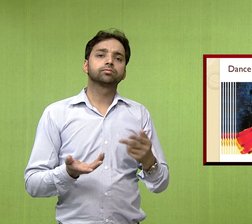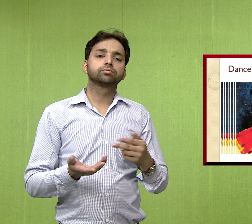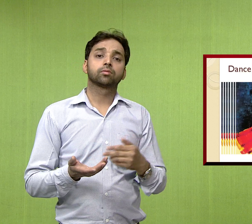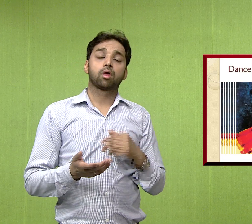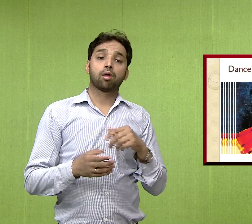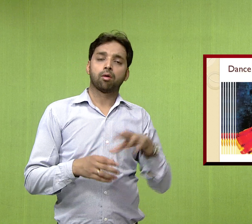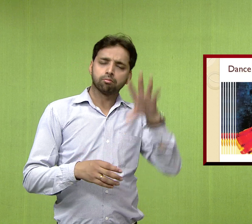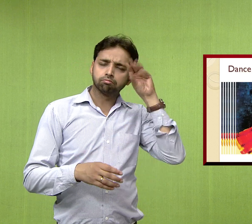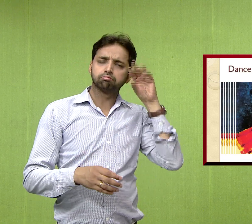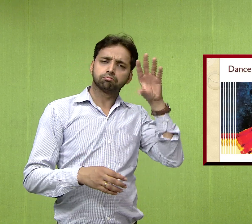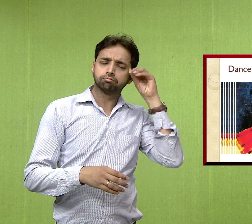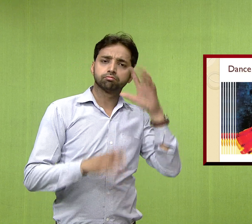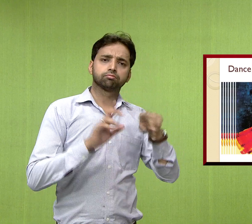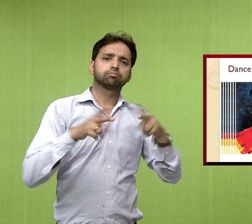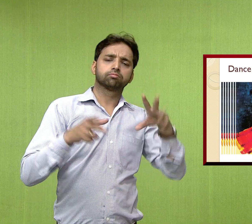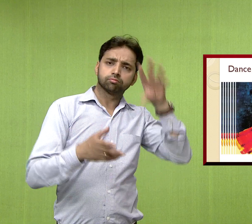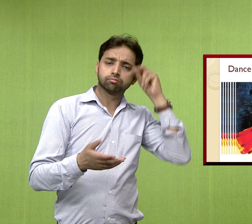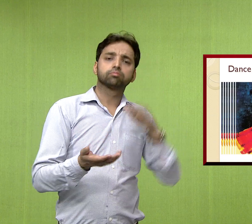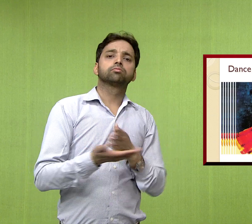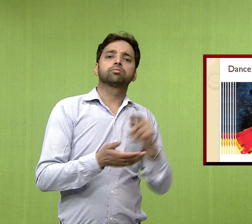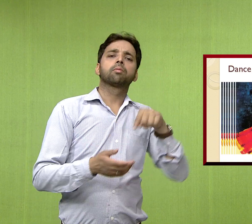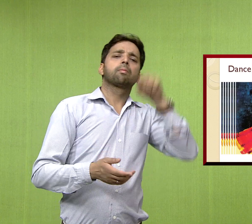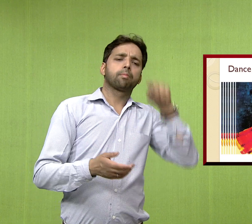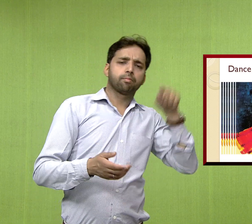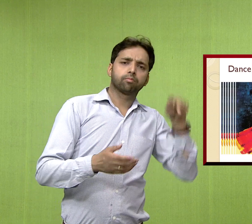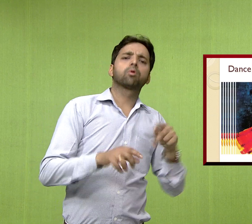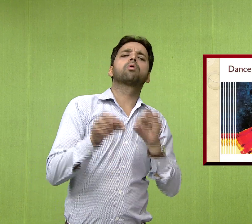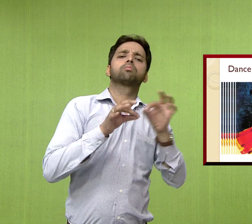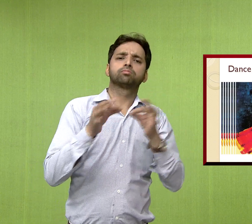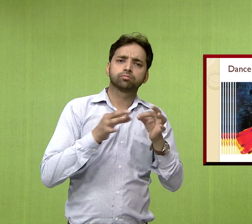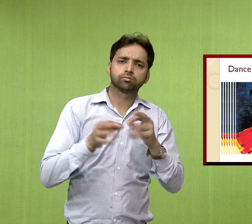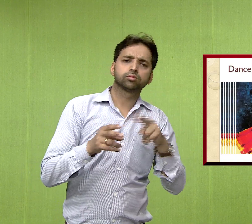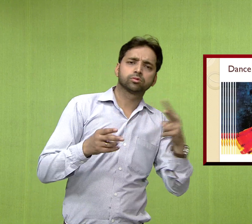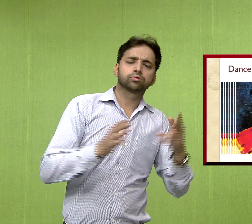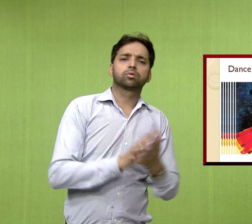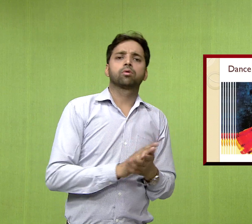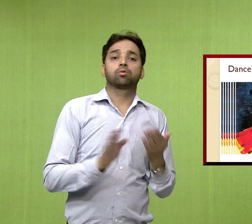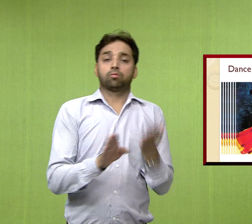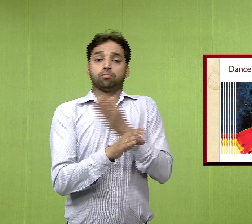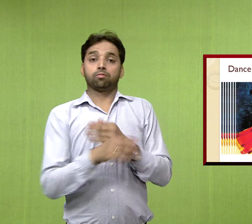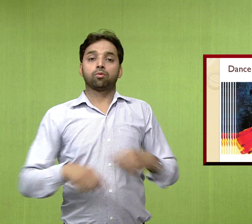by learning a particular kind of music, for example, Thumri of Rajasthan,